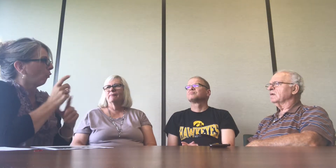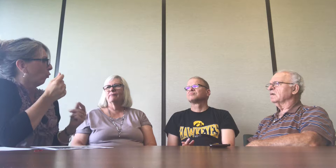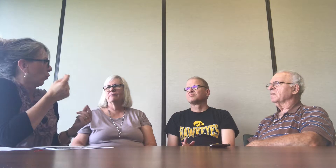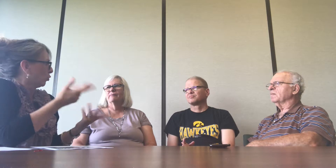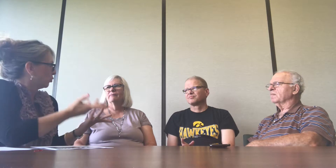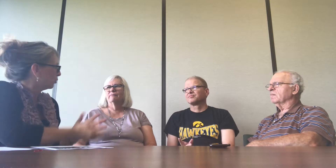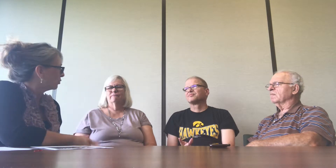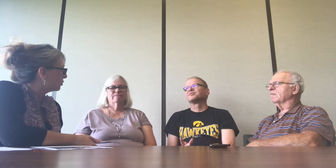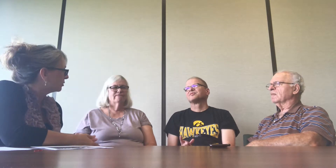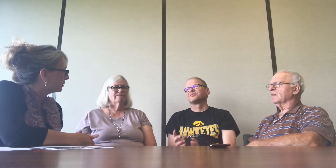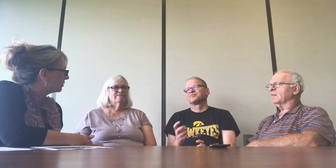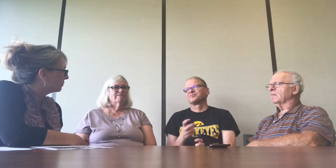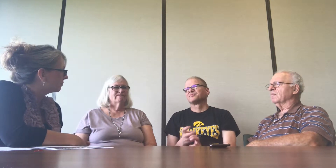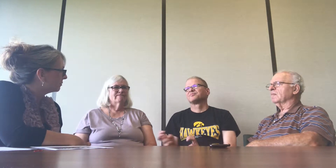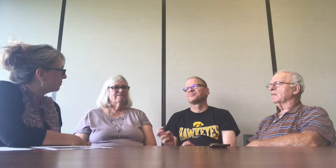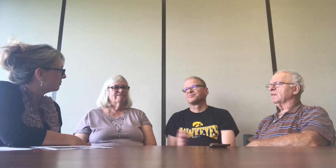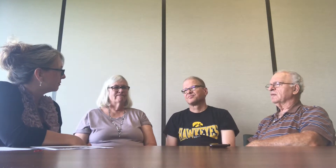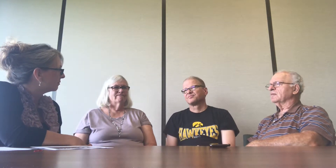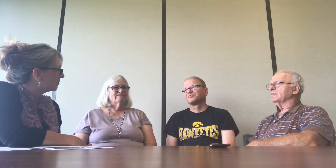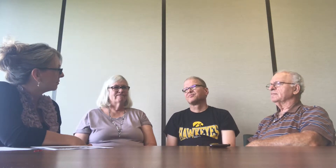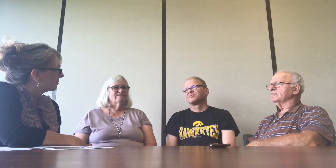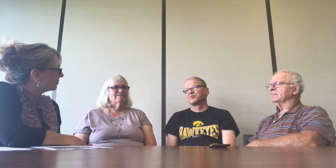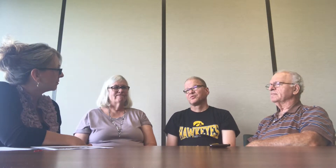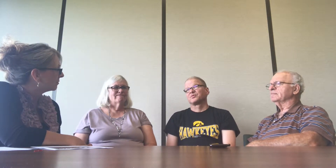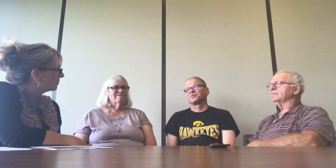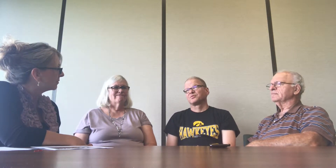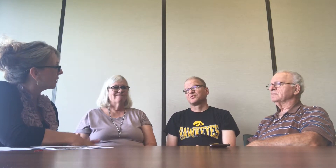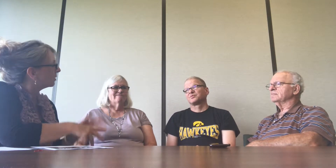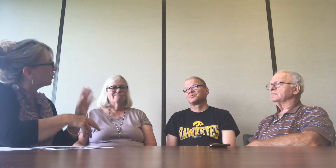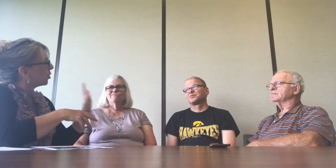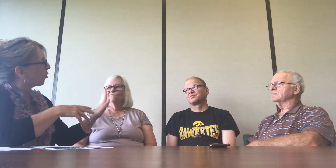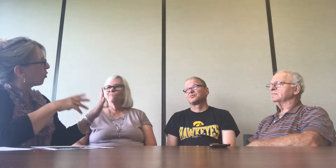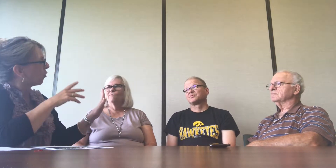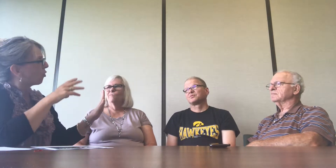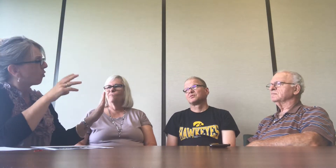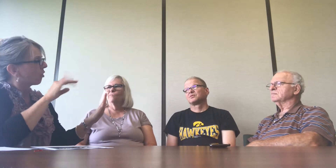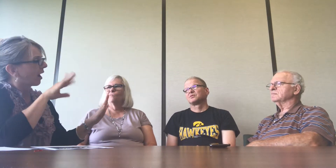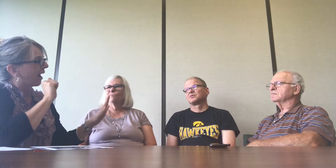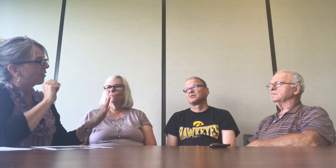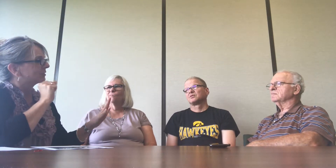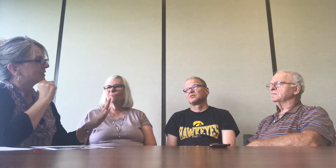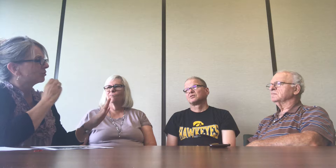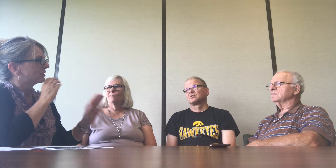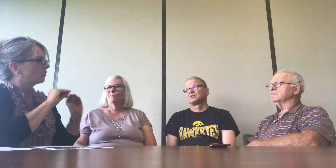Jennifer, so what do we do for those who don't have computer or internet access?